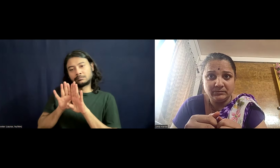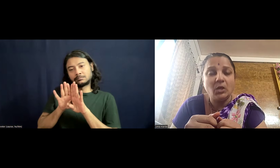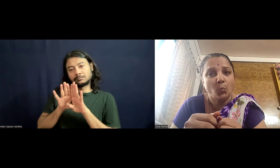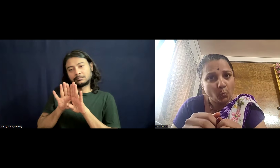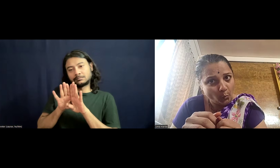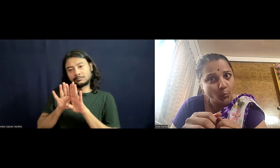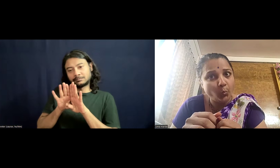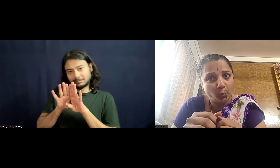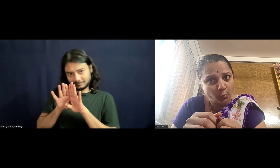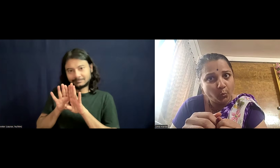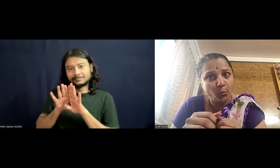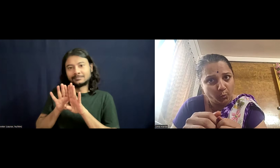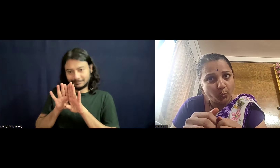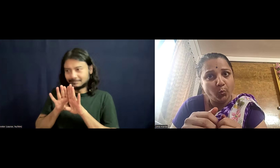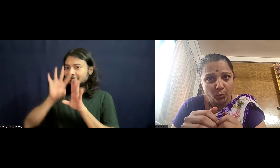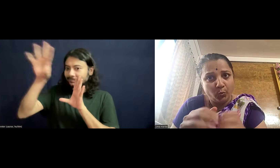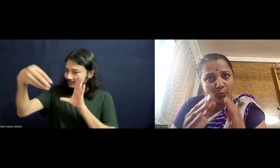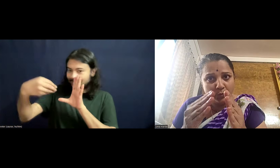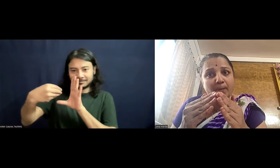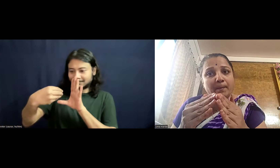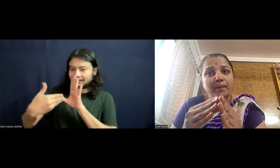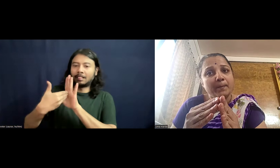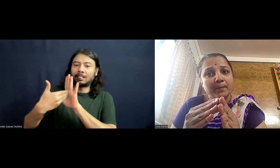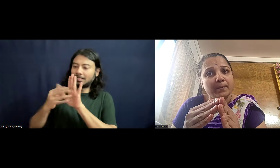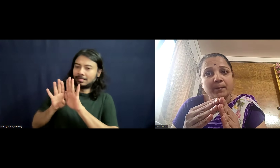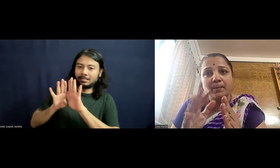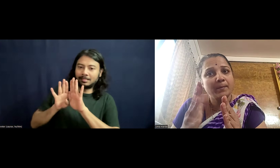Would always think of Krishna, offer everything to Krishna.